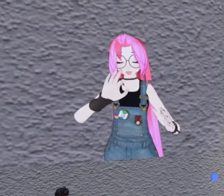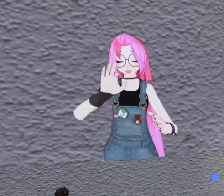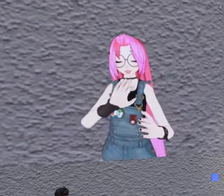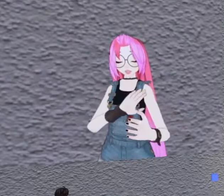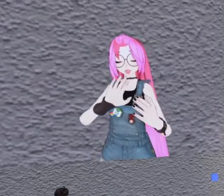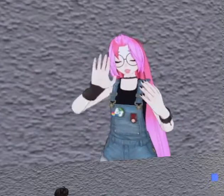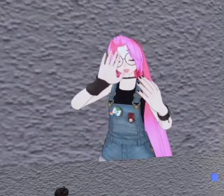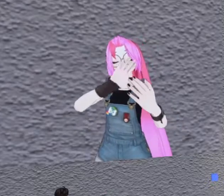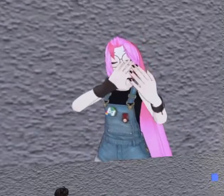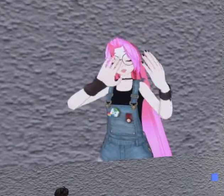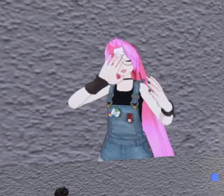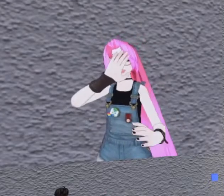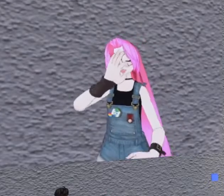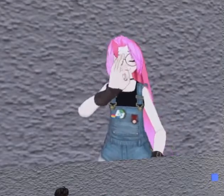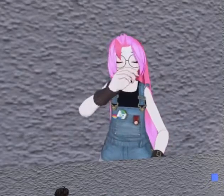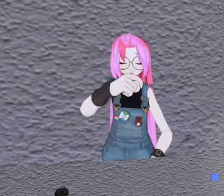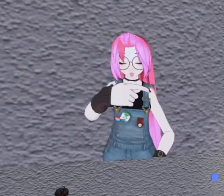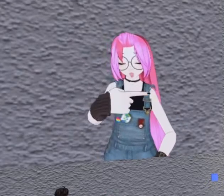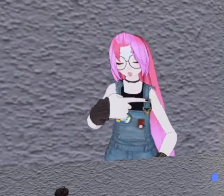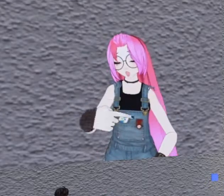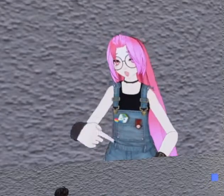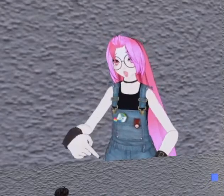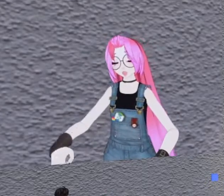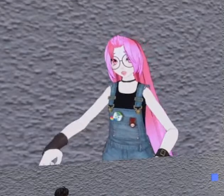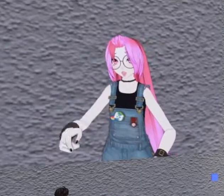So like fog in front of your vision. But yeah, you'd probably fingerspell fog. Yeah, do you have?